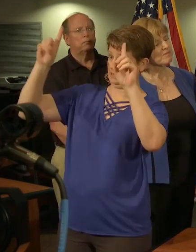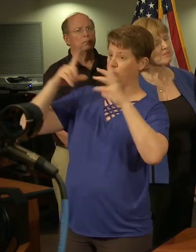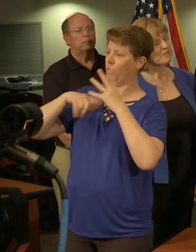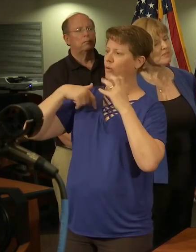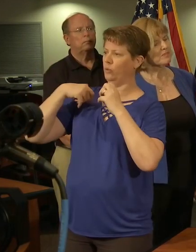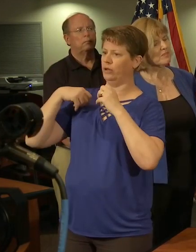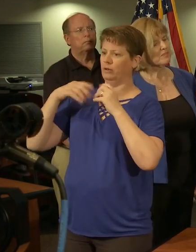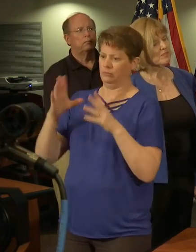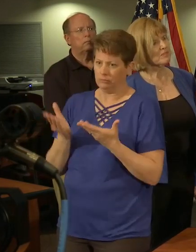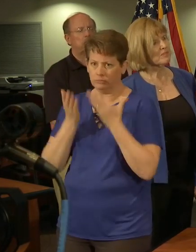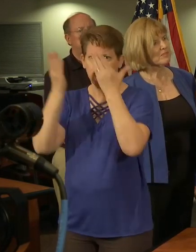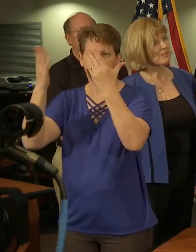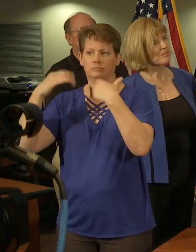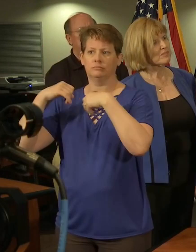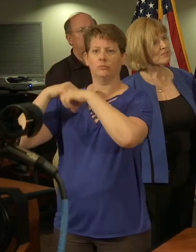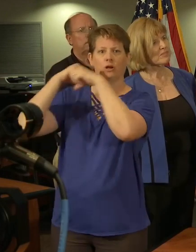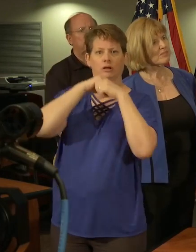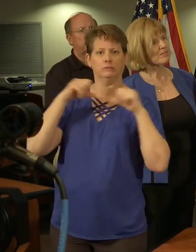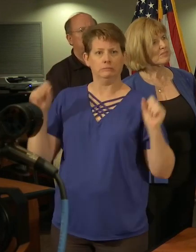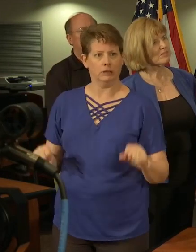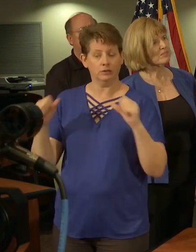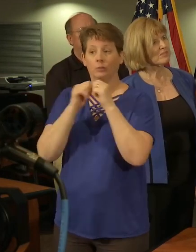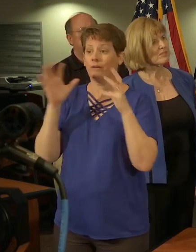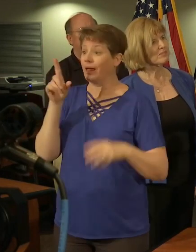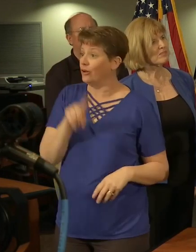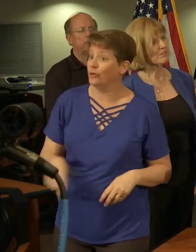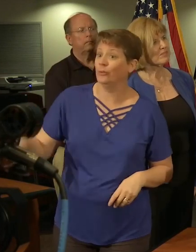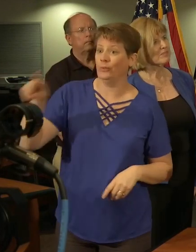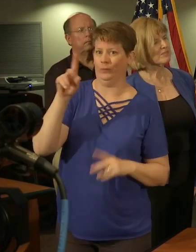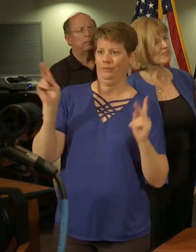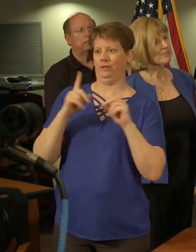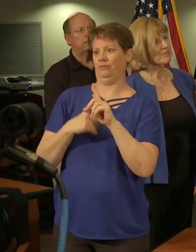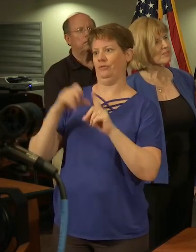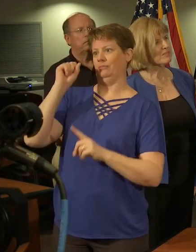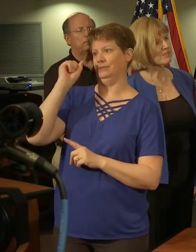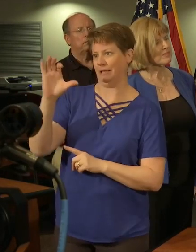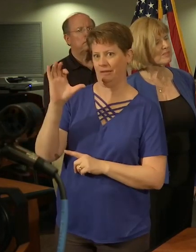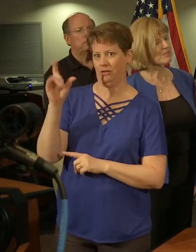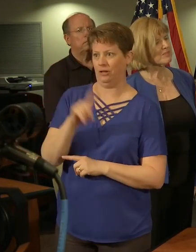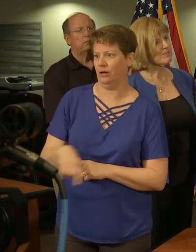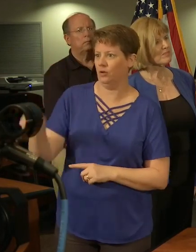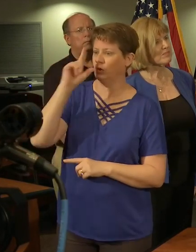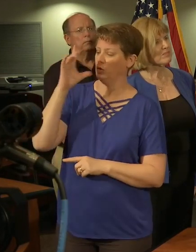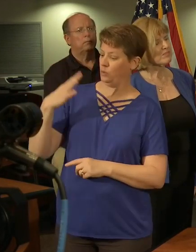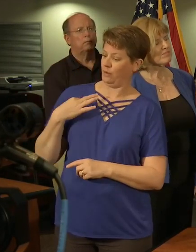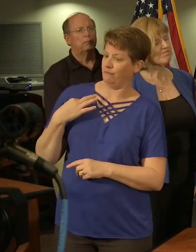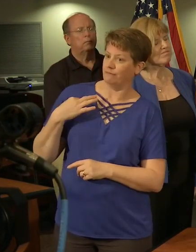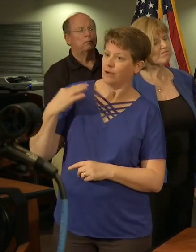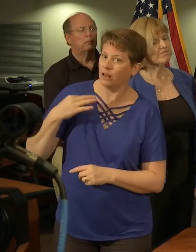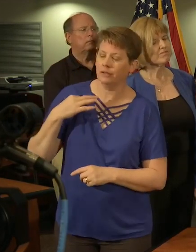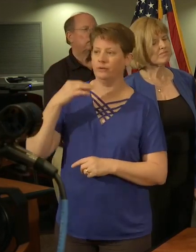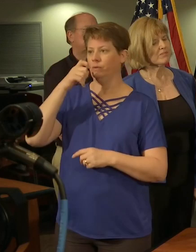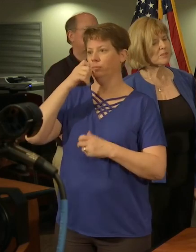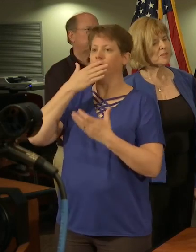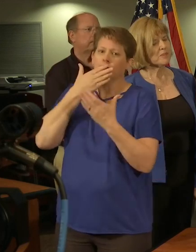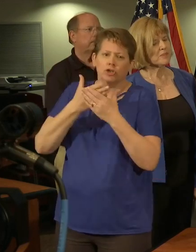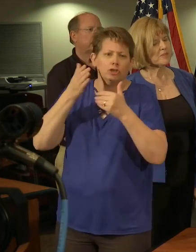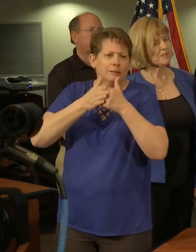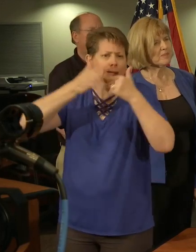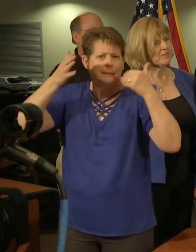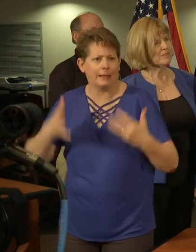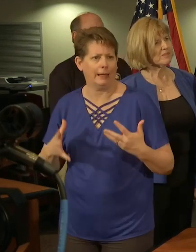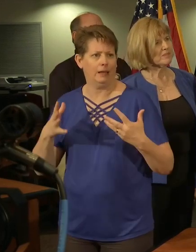we're implementing would not be possible without the great people of South Carolina who are volunteering, who are being good neighbors, and